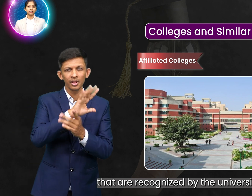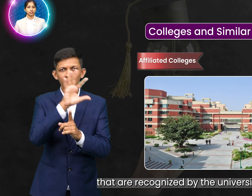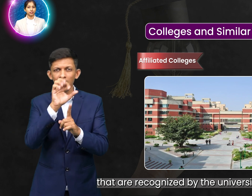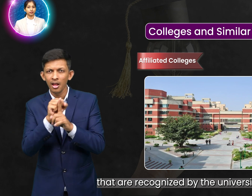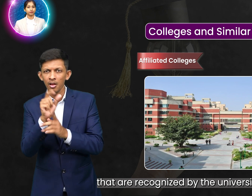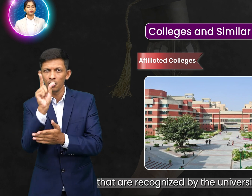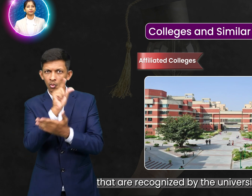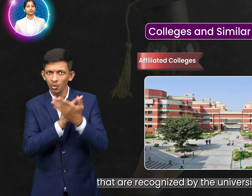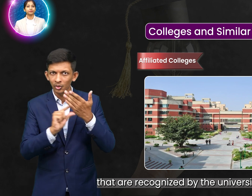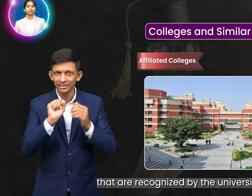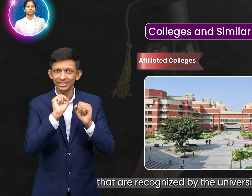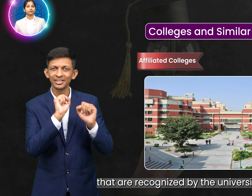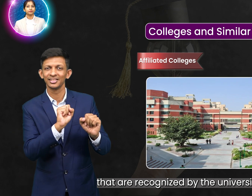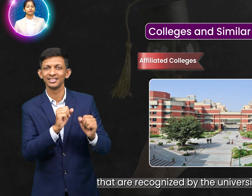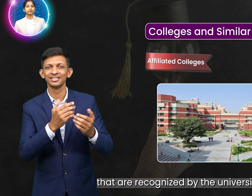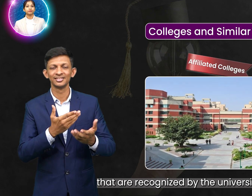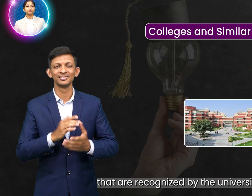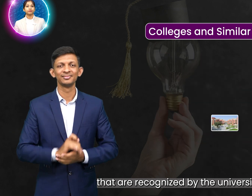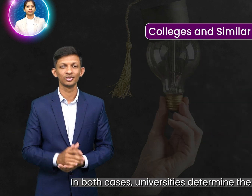the university.